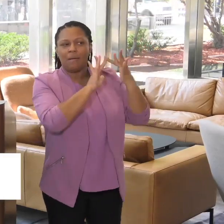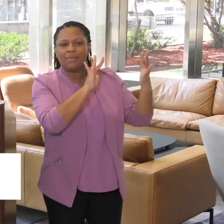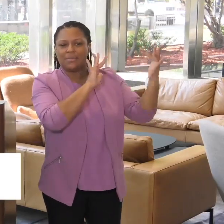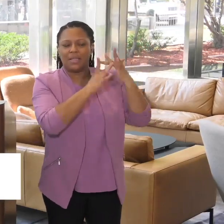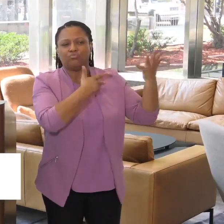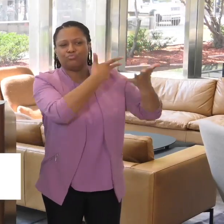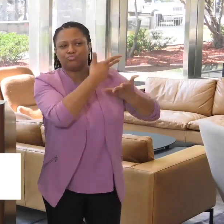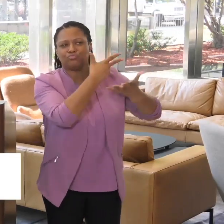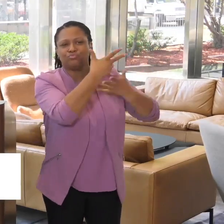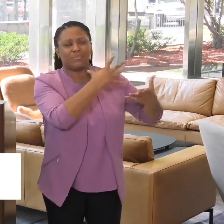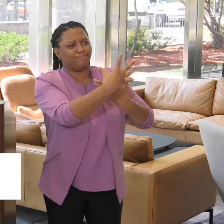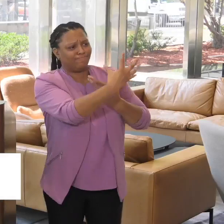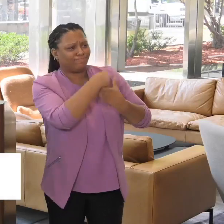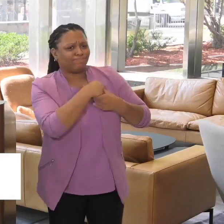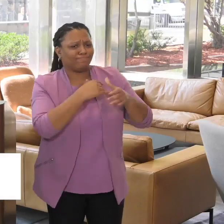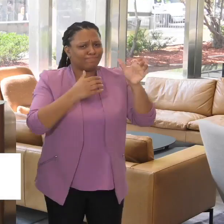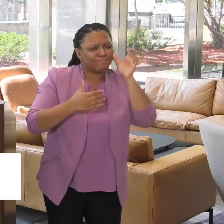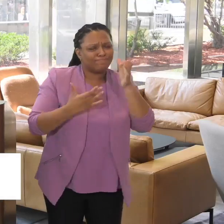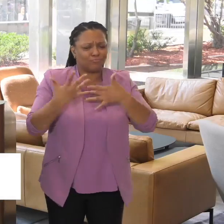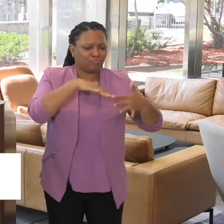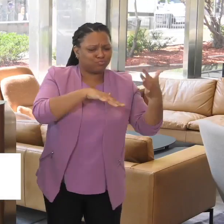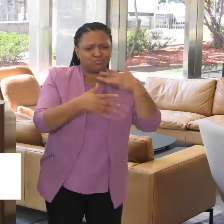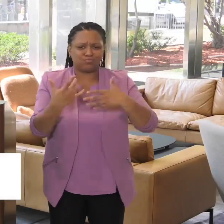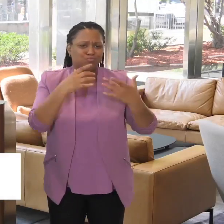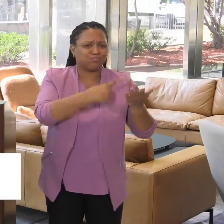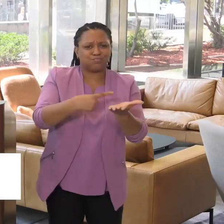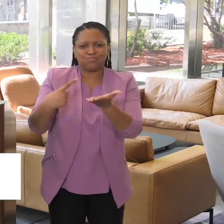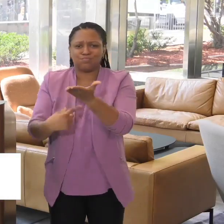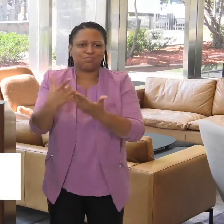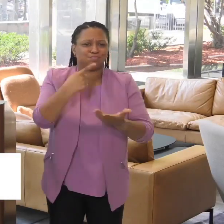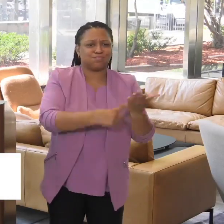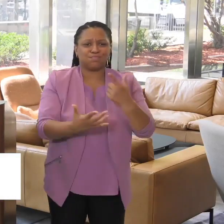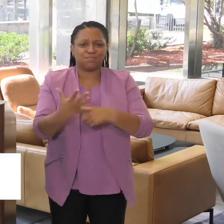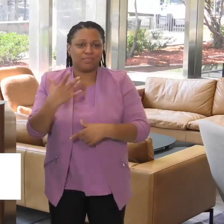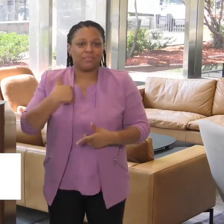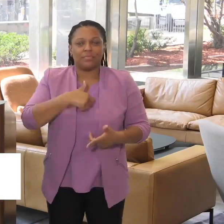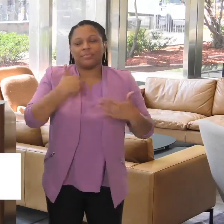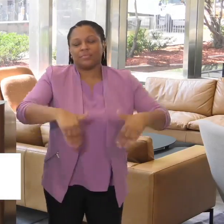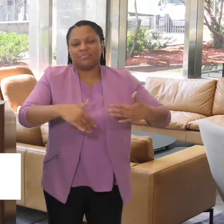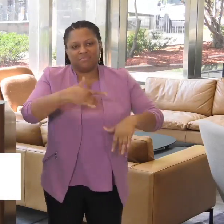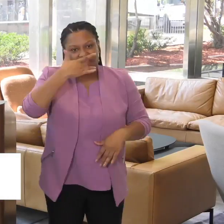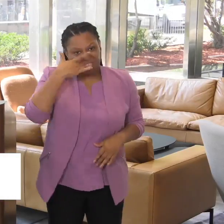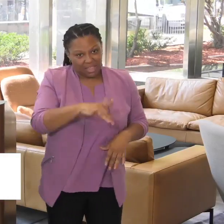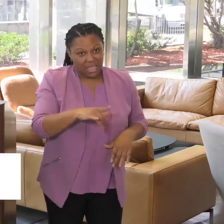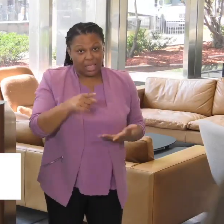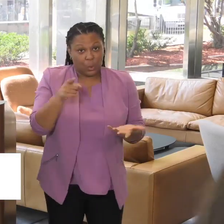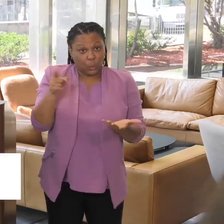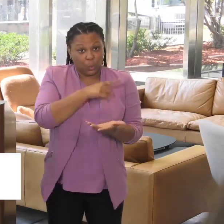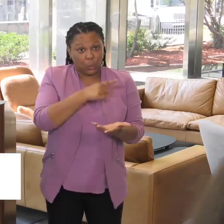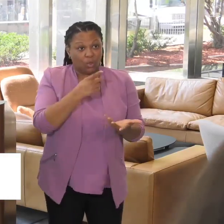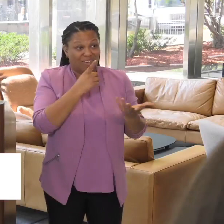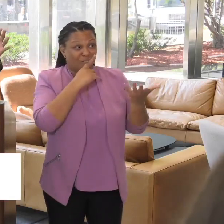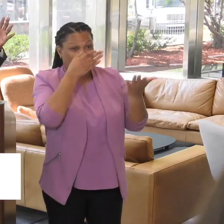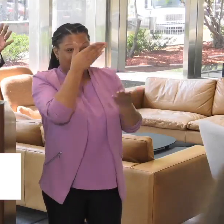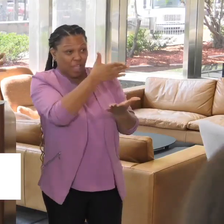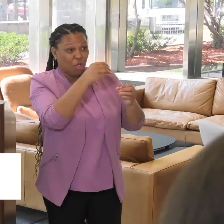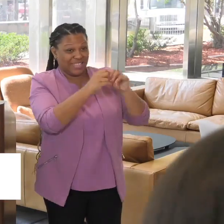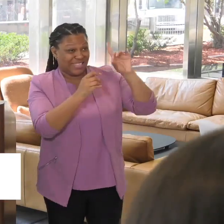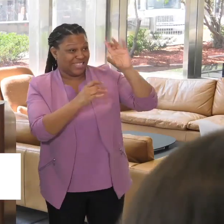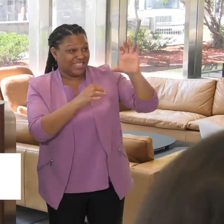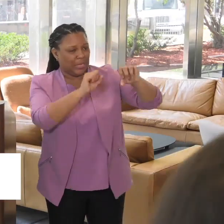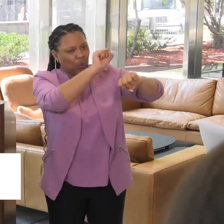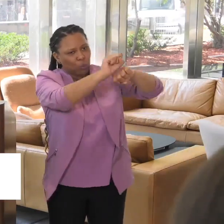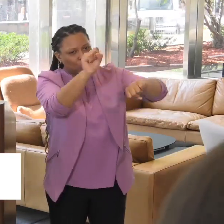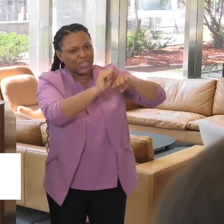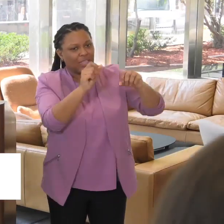Klobuchar, Senator Smith, Congressmember McCollum, we are very, very fortunate to have you all in Washington, D.C., working on St. Paul's behalf. Please give them a